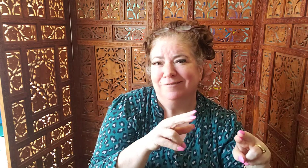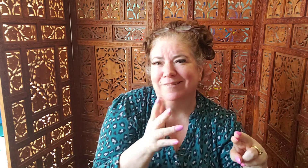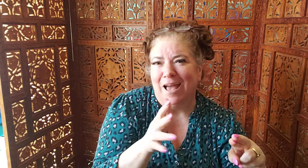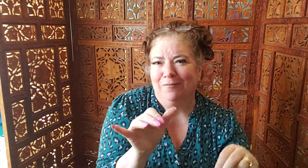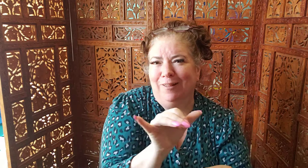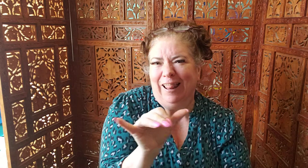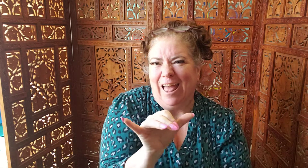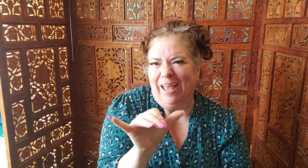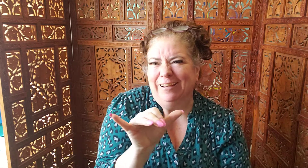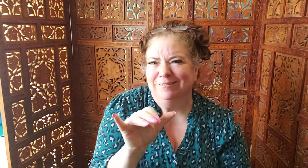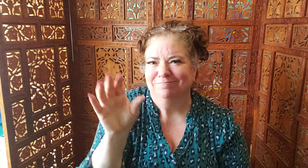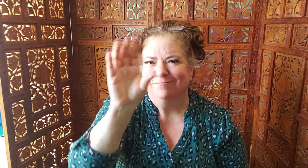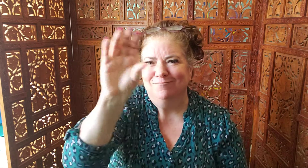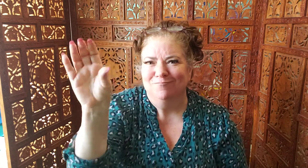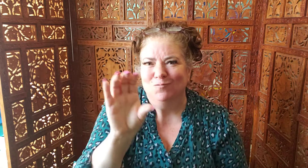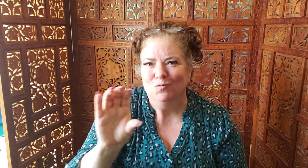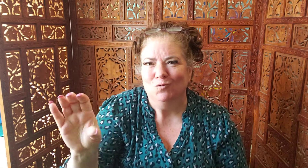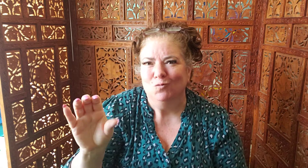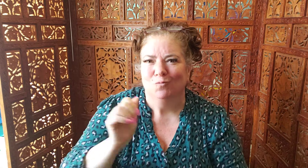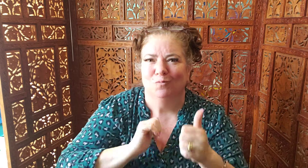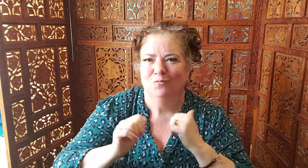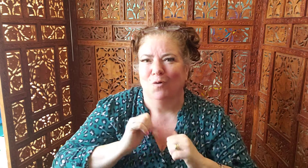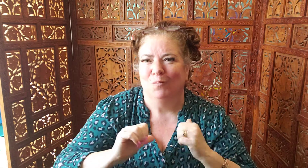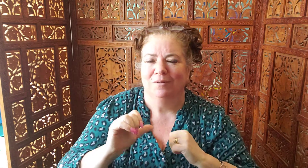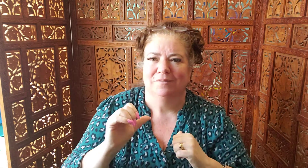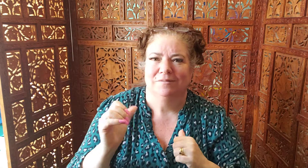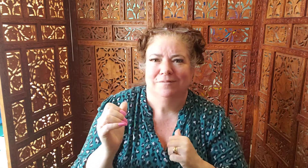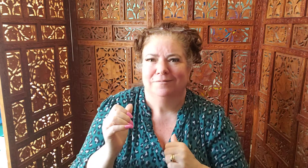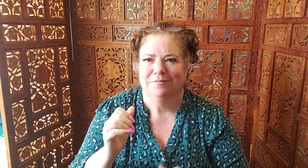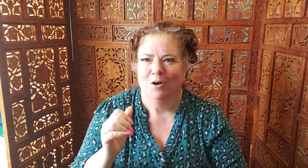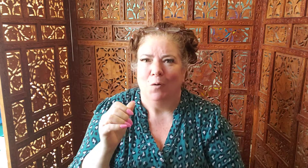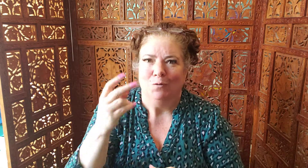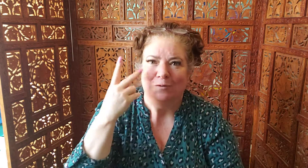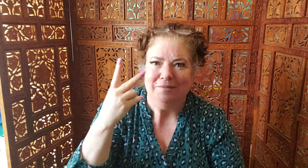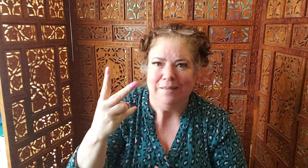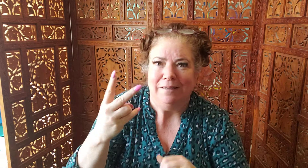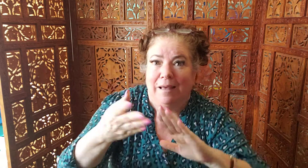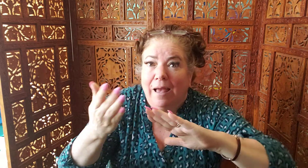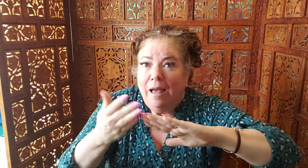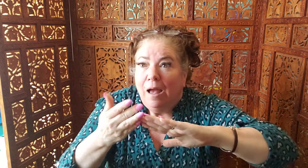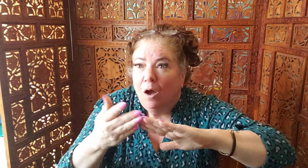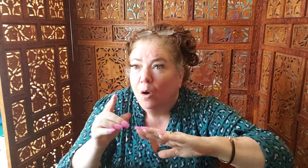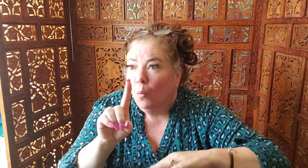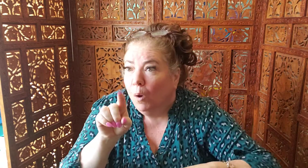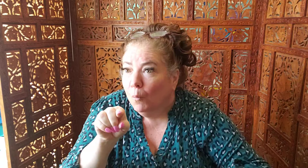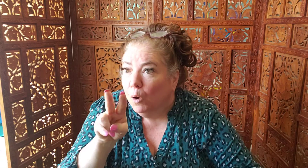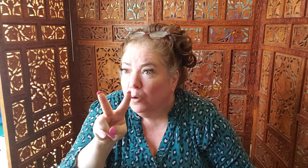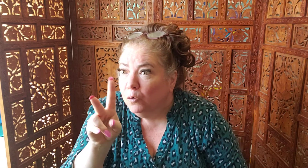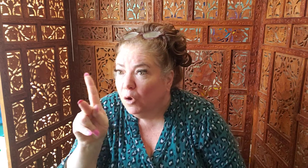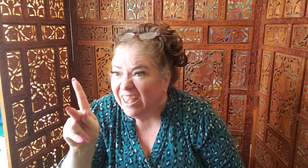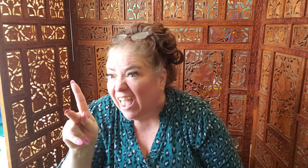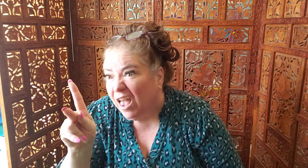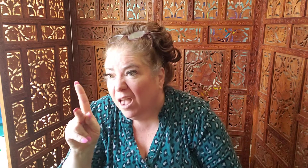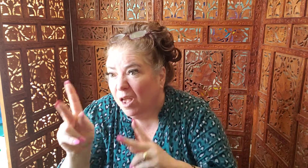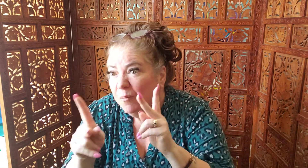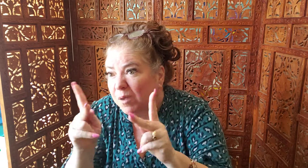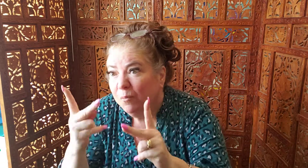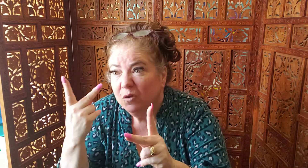performances now that you see on YouTube. 1.2K people saw the show. But they become just numbers, not real